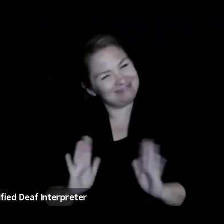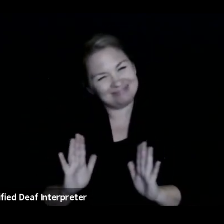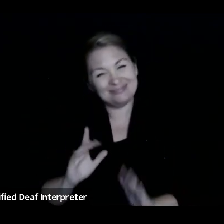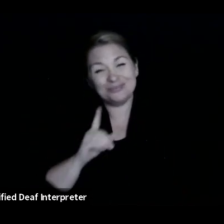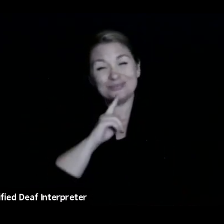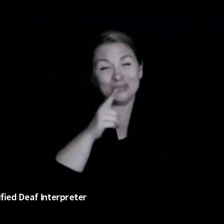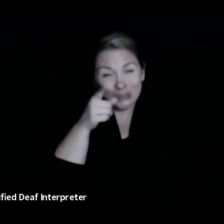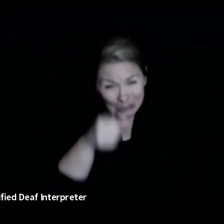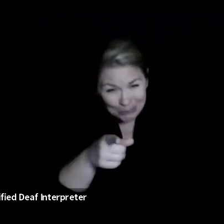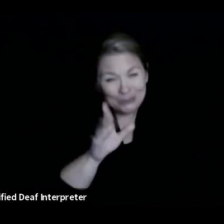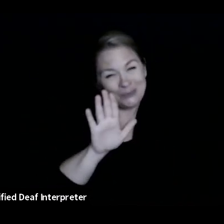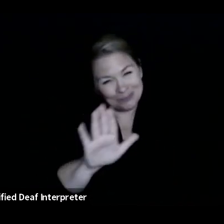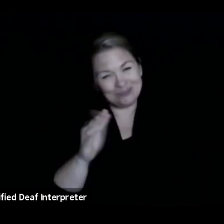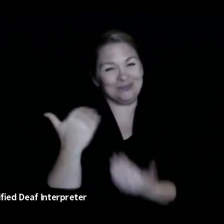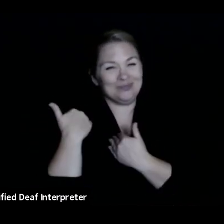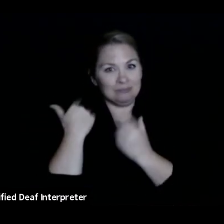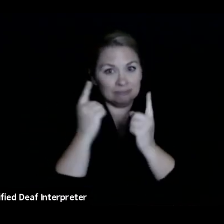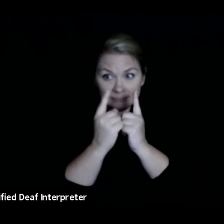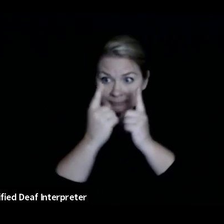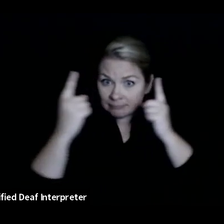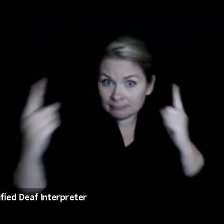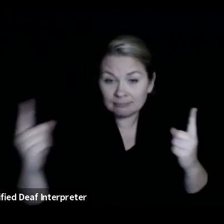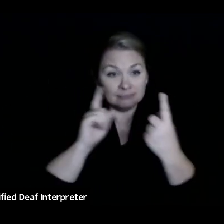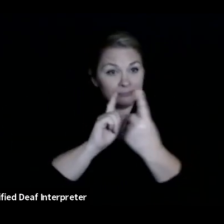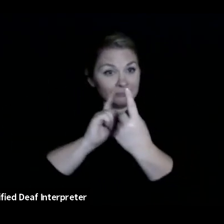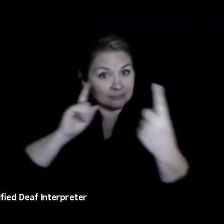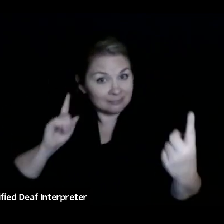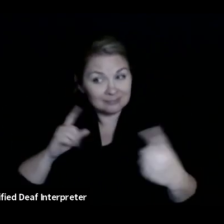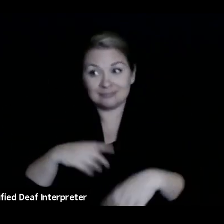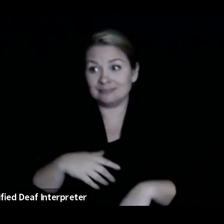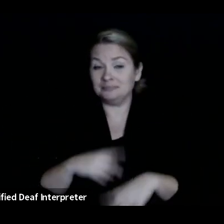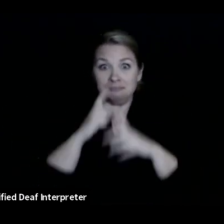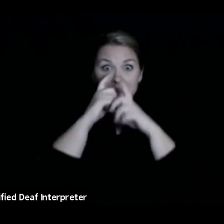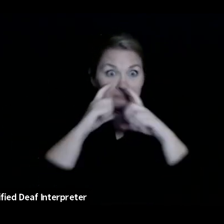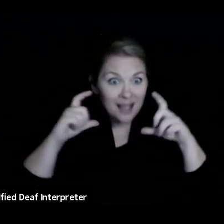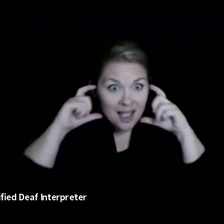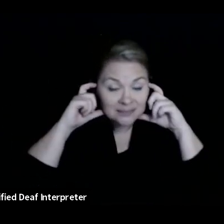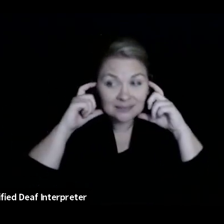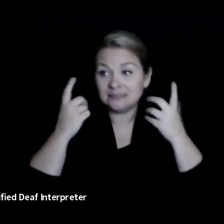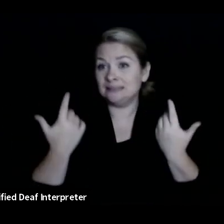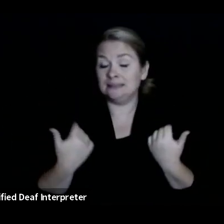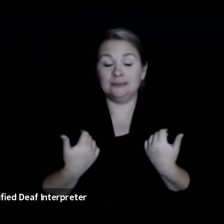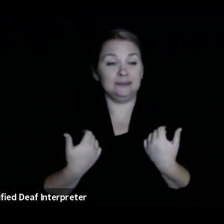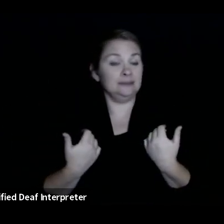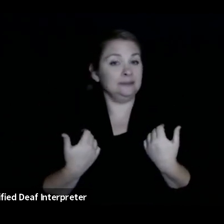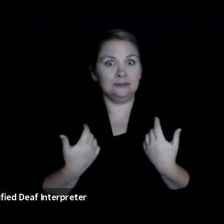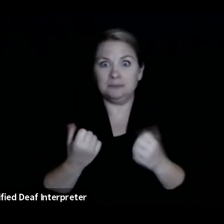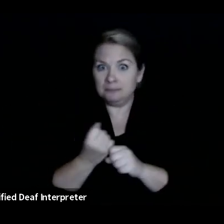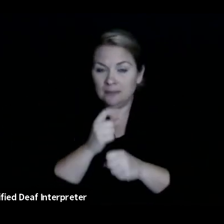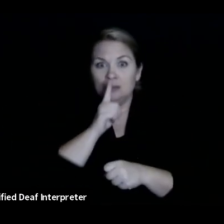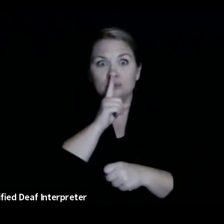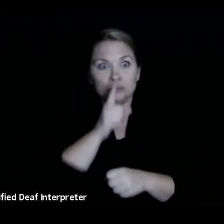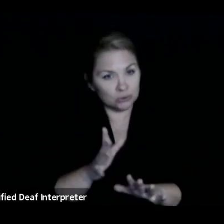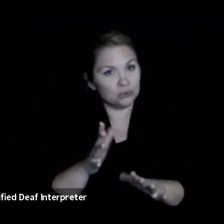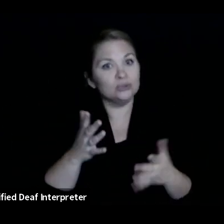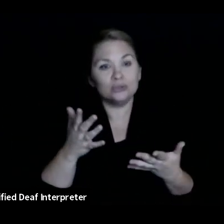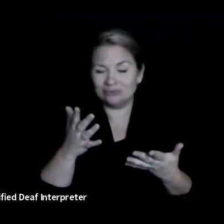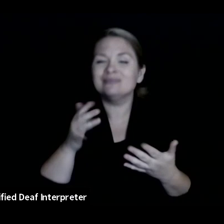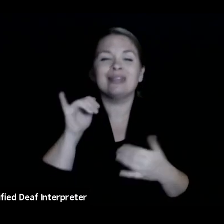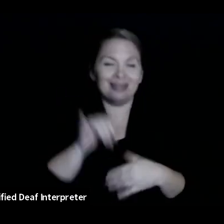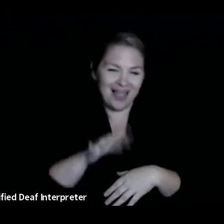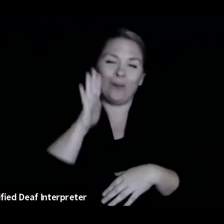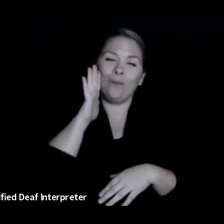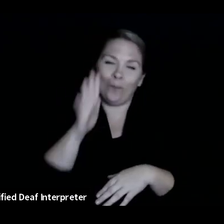when it's necessary and appropriate? That's what's going to make a difference for Minnesota. Okay, thank